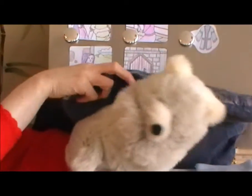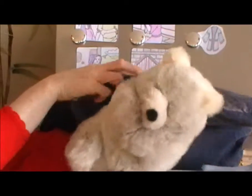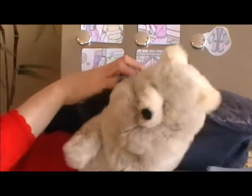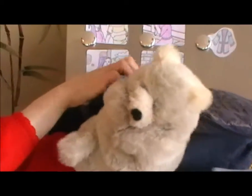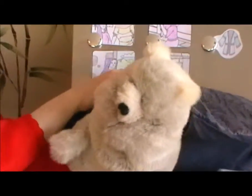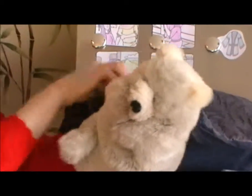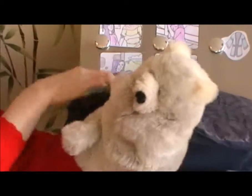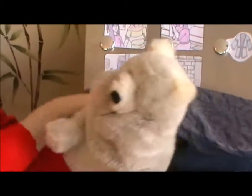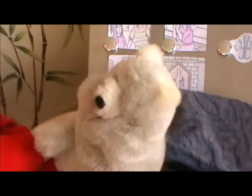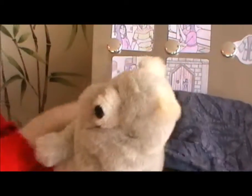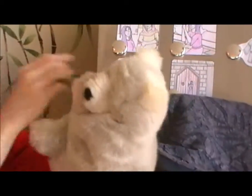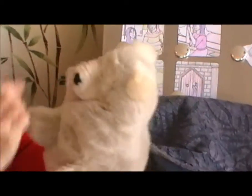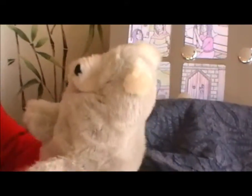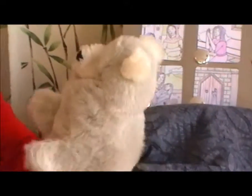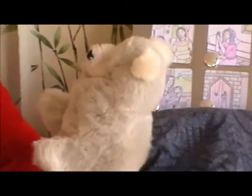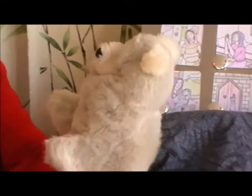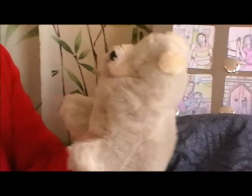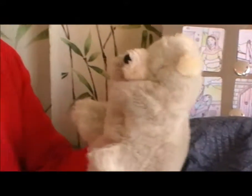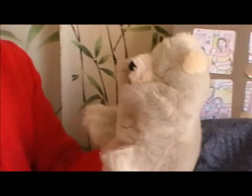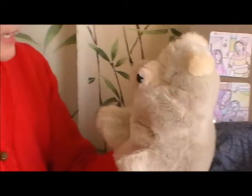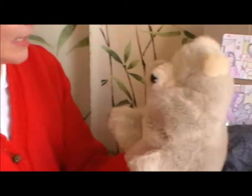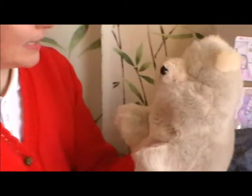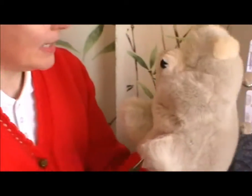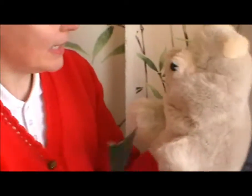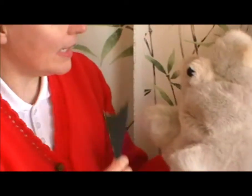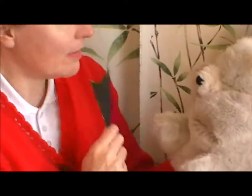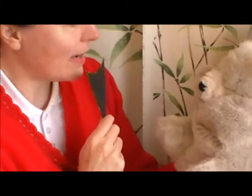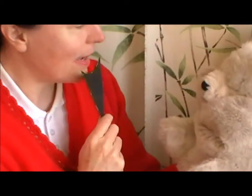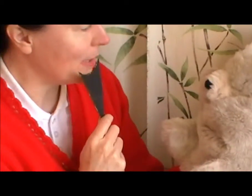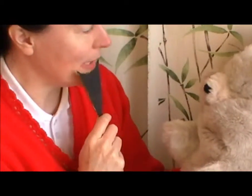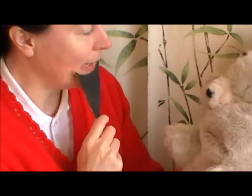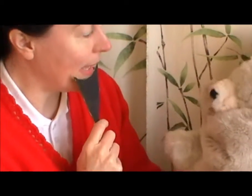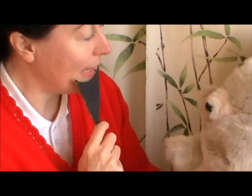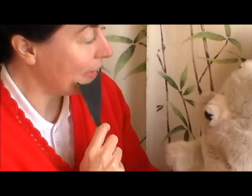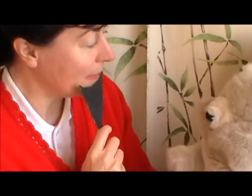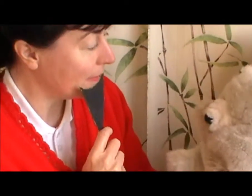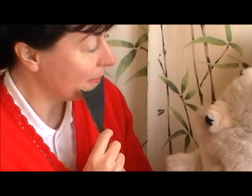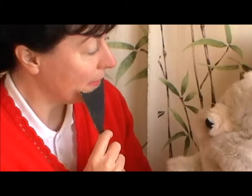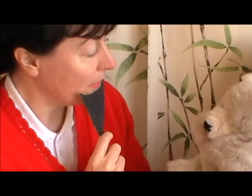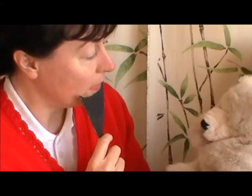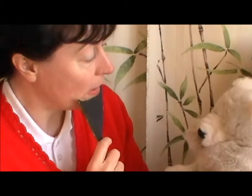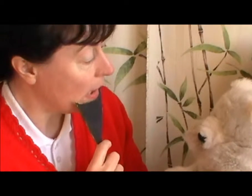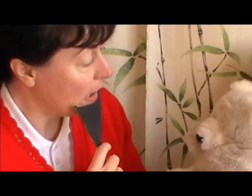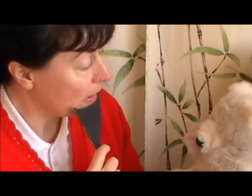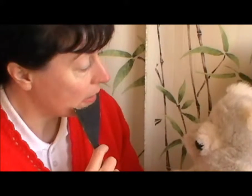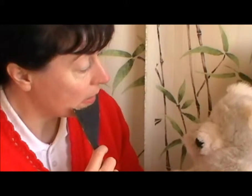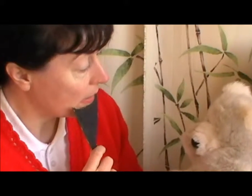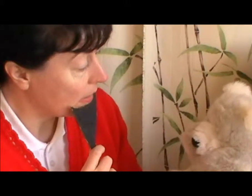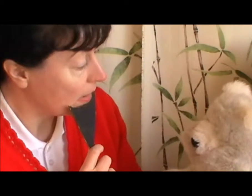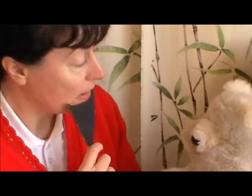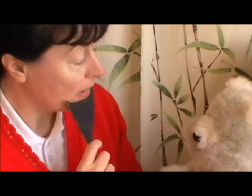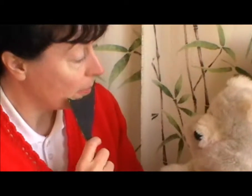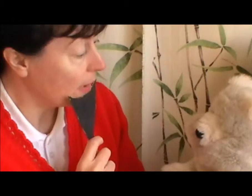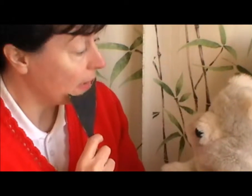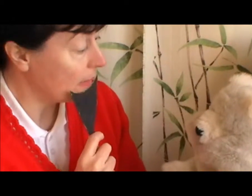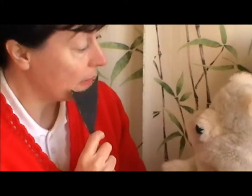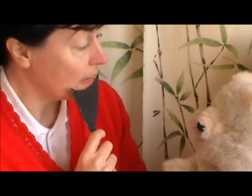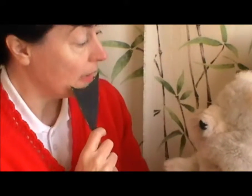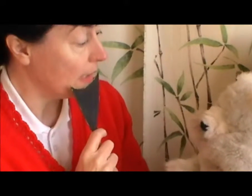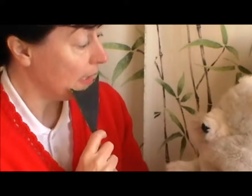he went to Eli. And he said, here I am, Eli. You called. But